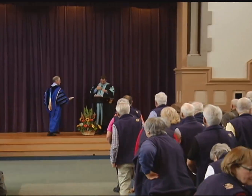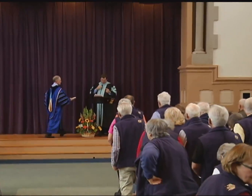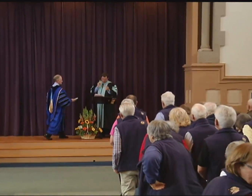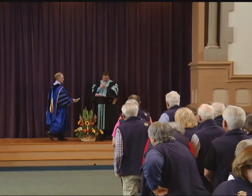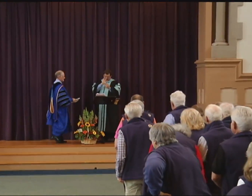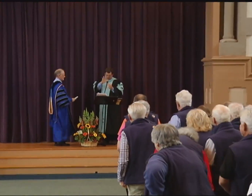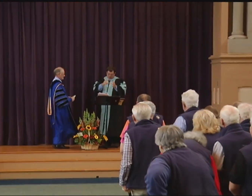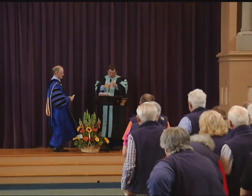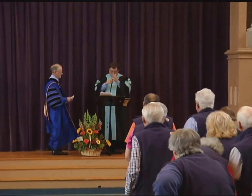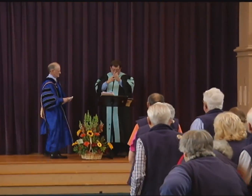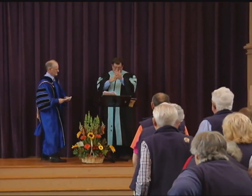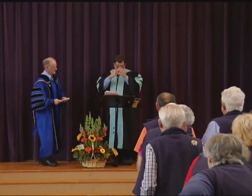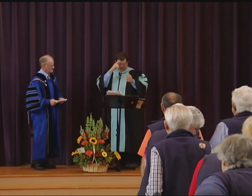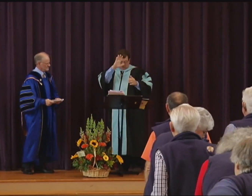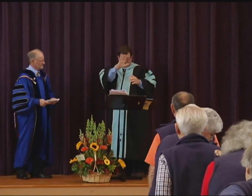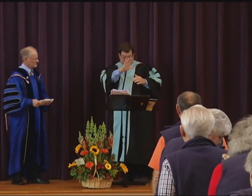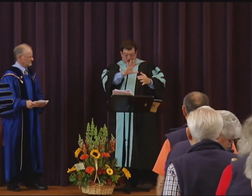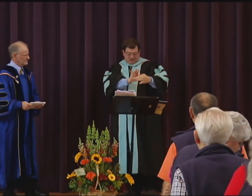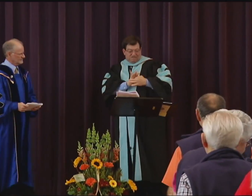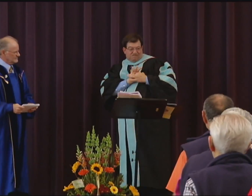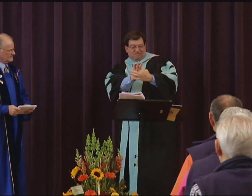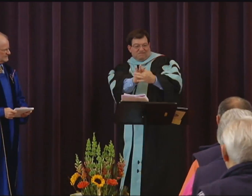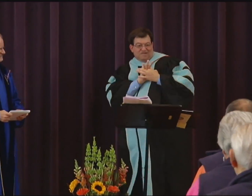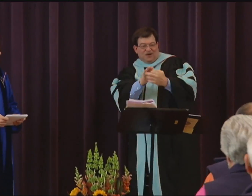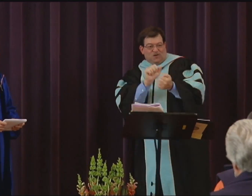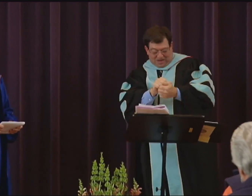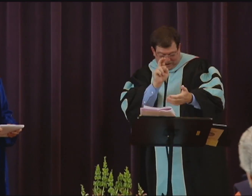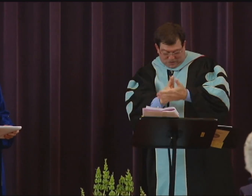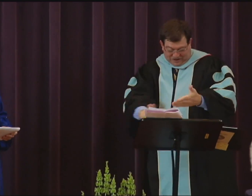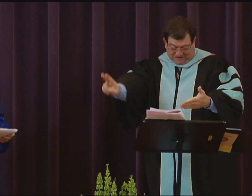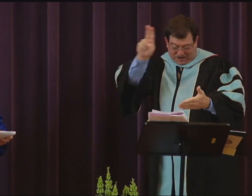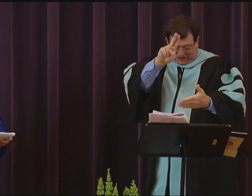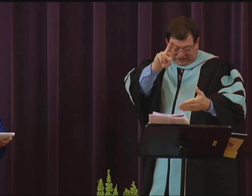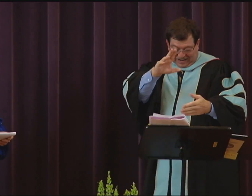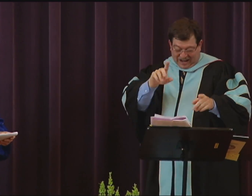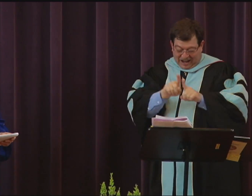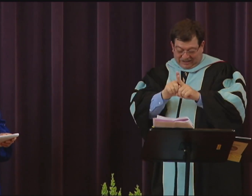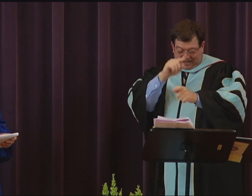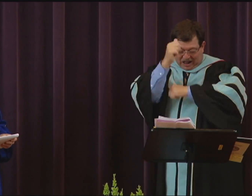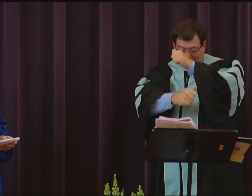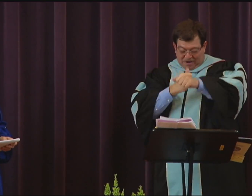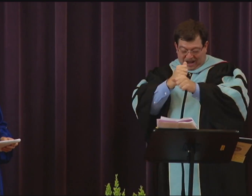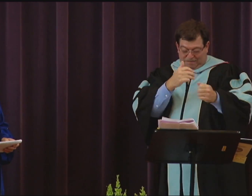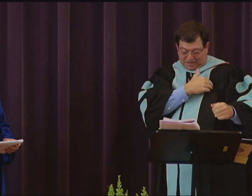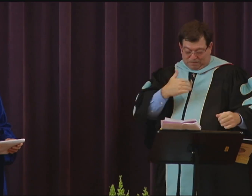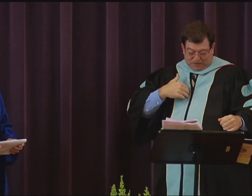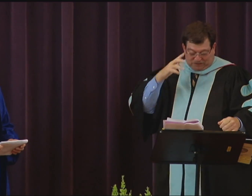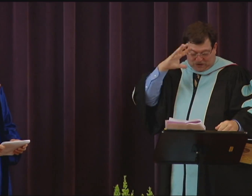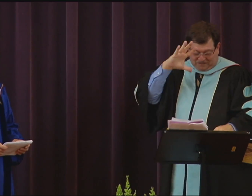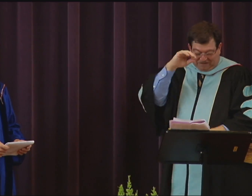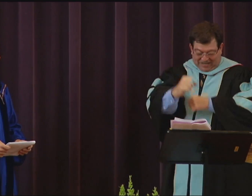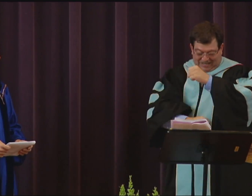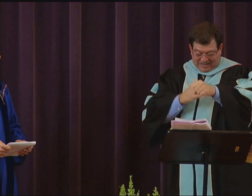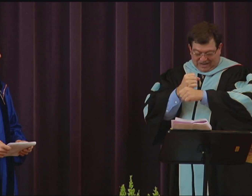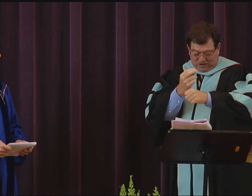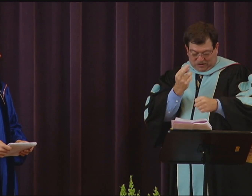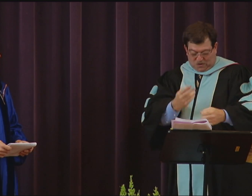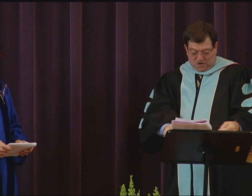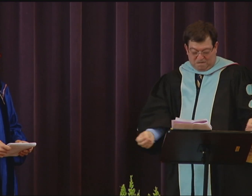the following alumni members have met their requirements for their affiliation with the university as alumni members for 50